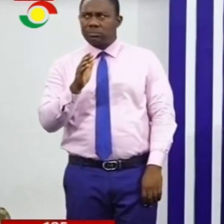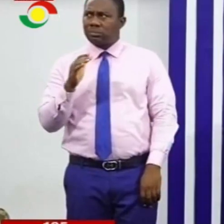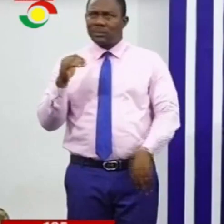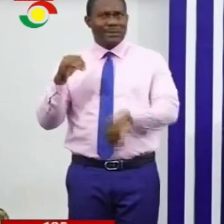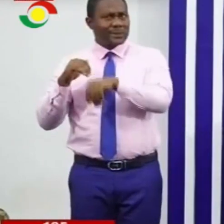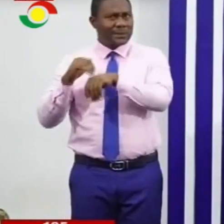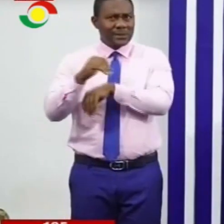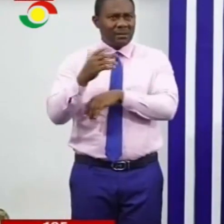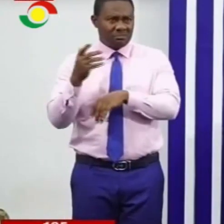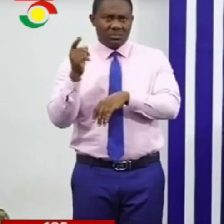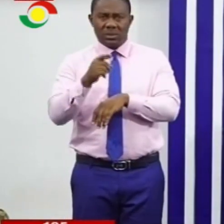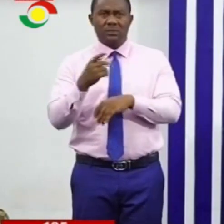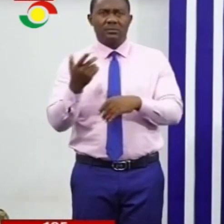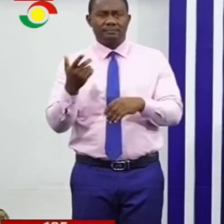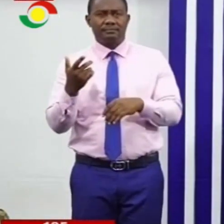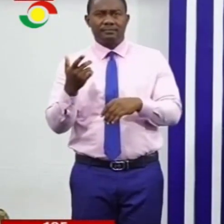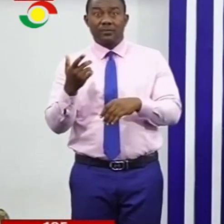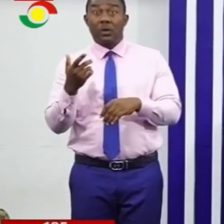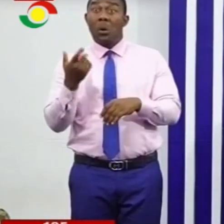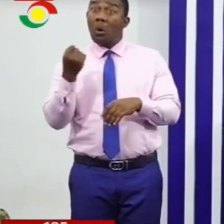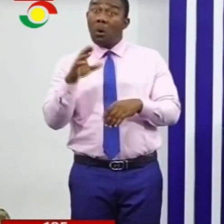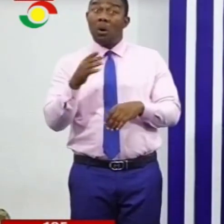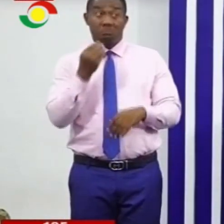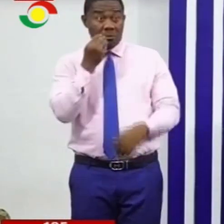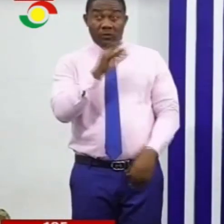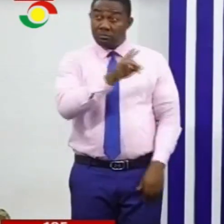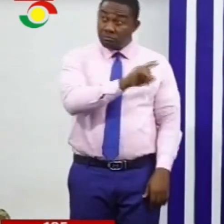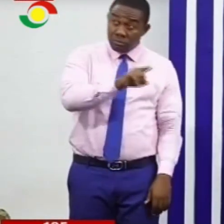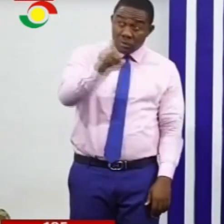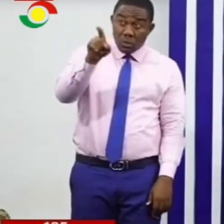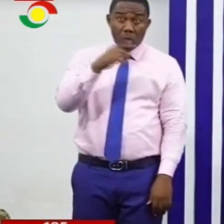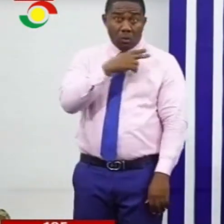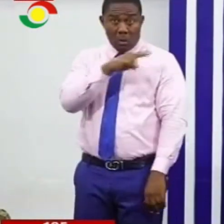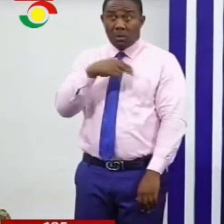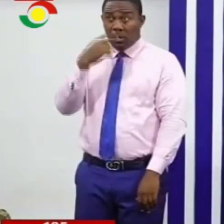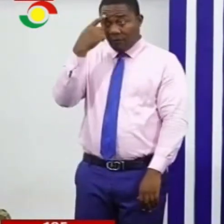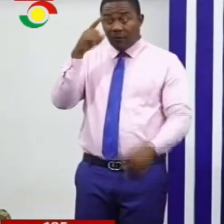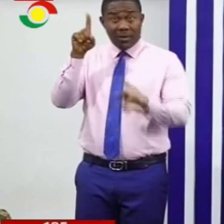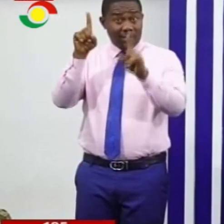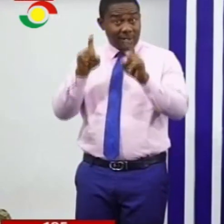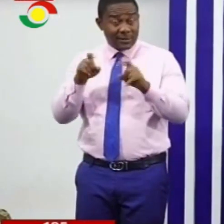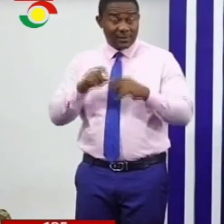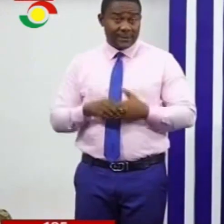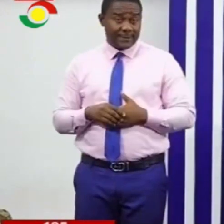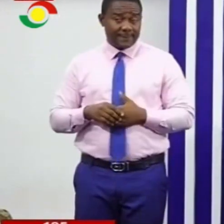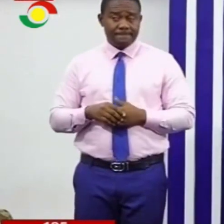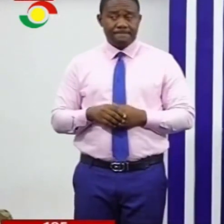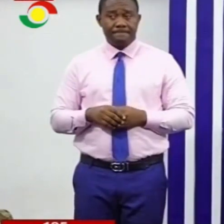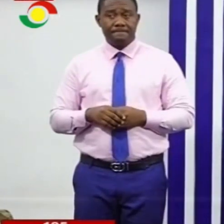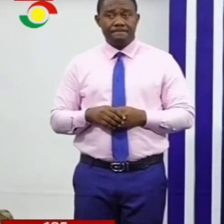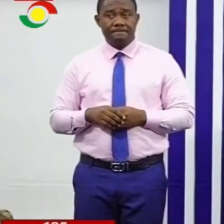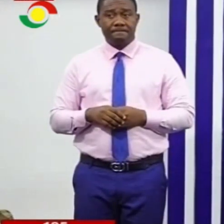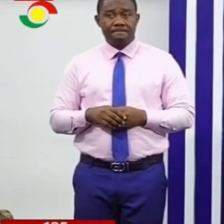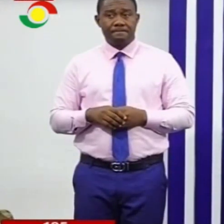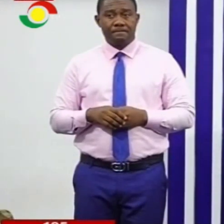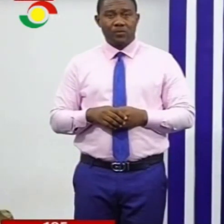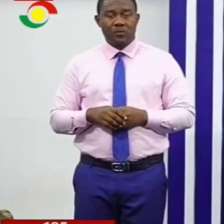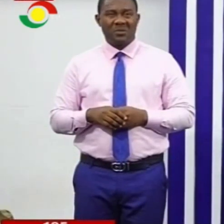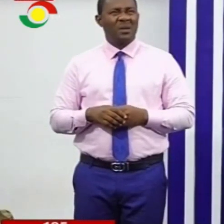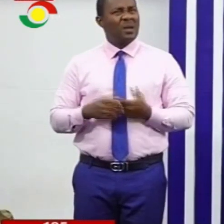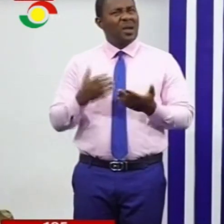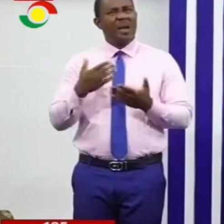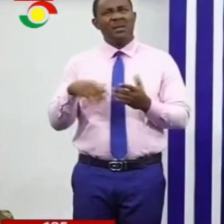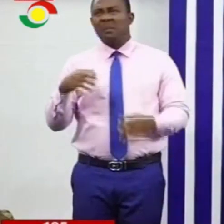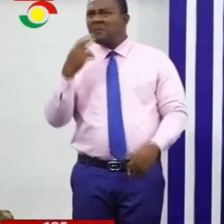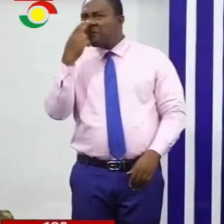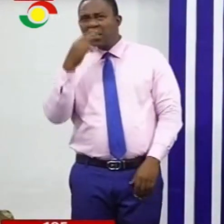somebody to you or direct you to where you can go take a test. We also ask those who are making prank calls on 112